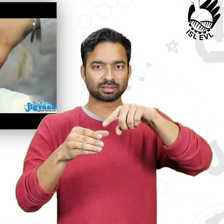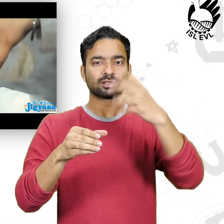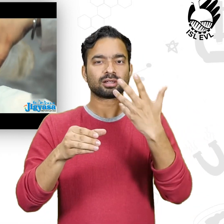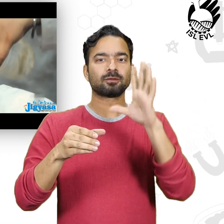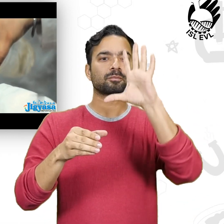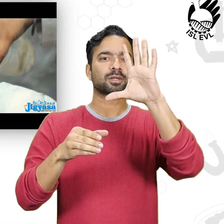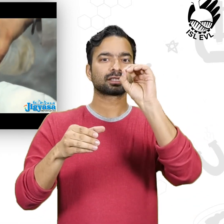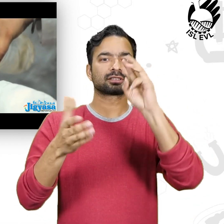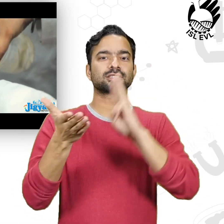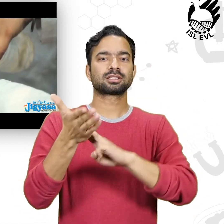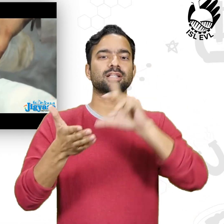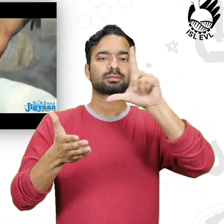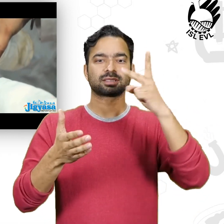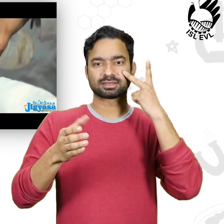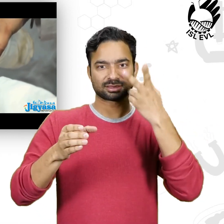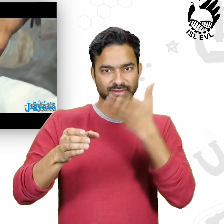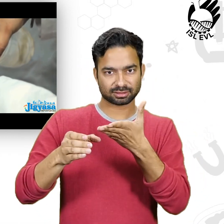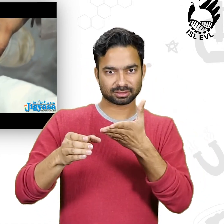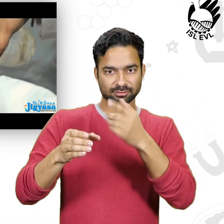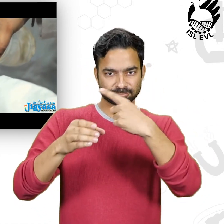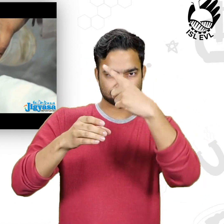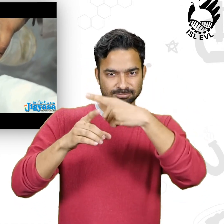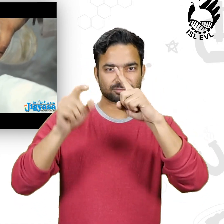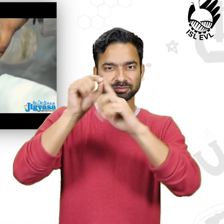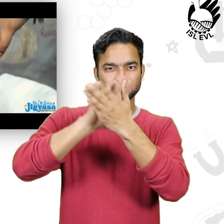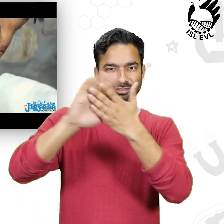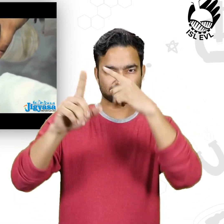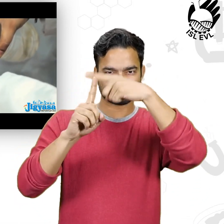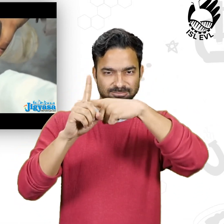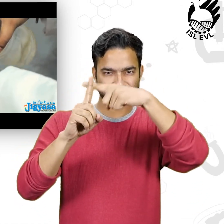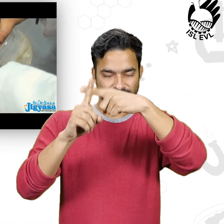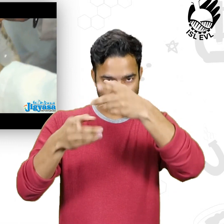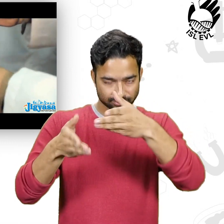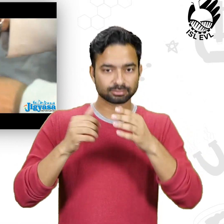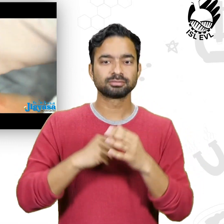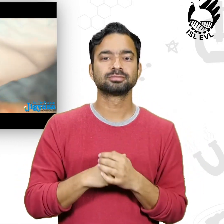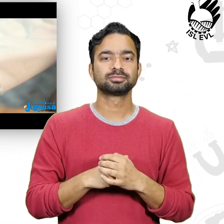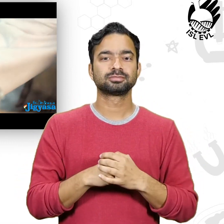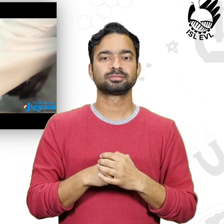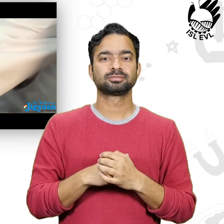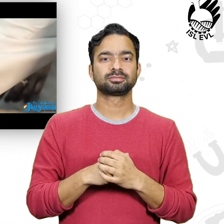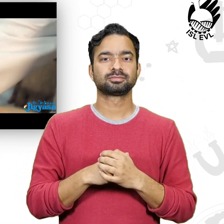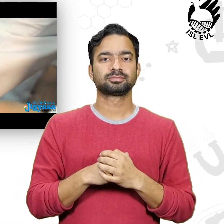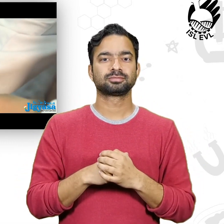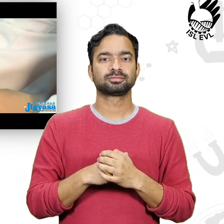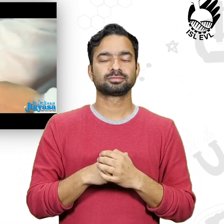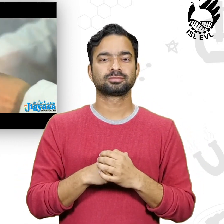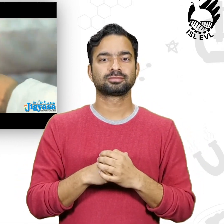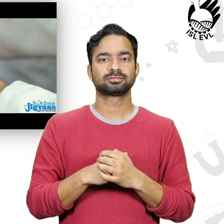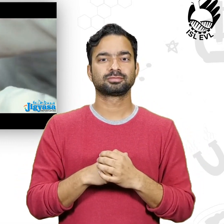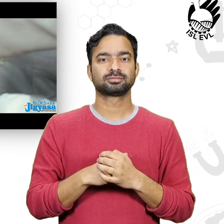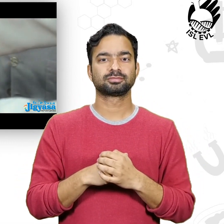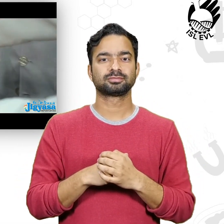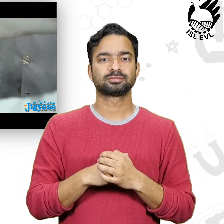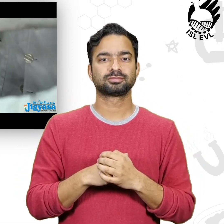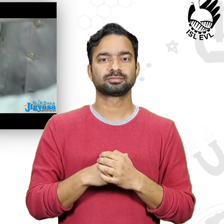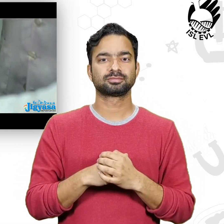So water is being poured and we are going to measure the pH. So we are going to take 50 ml of